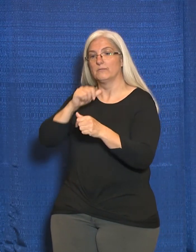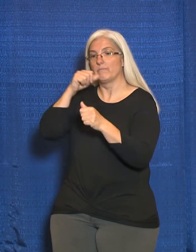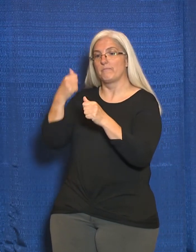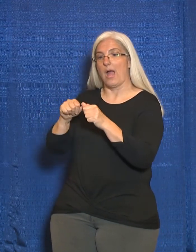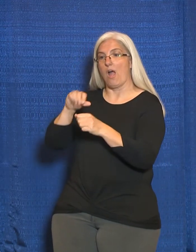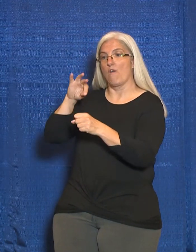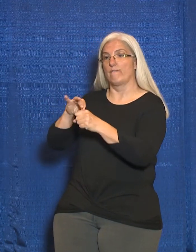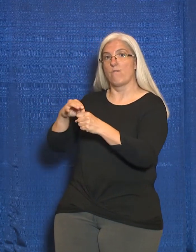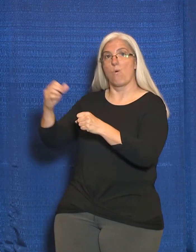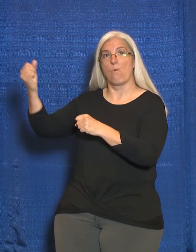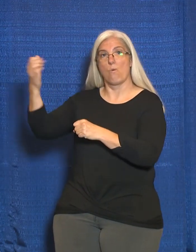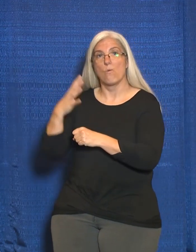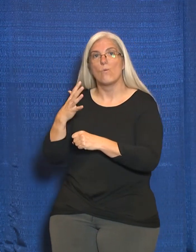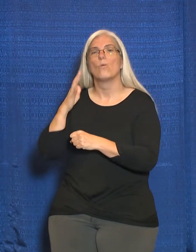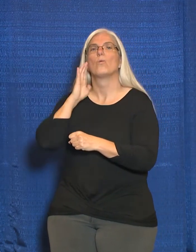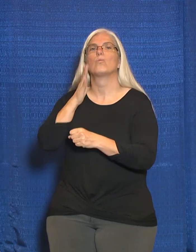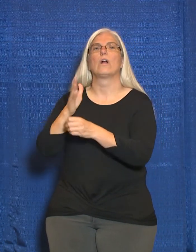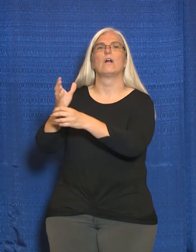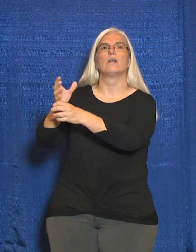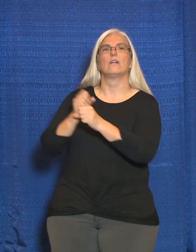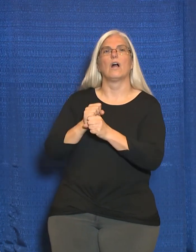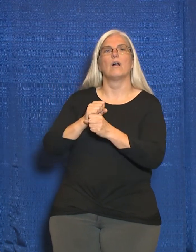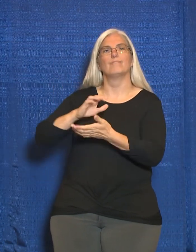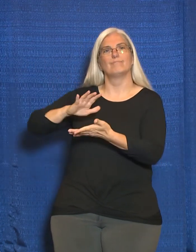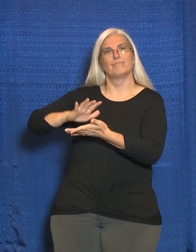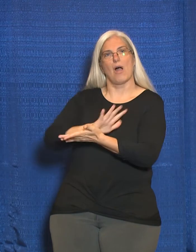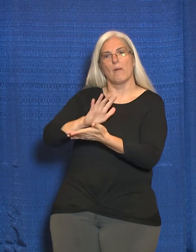voter will receive their mailed ballot.